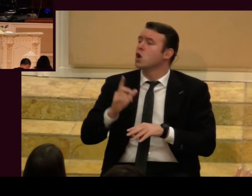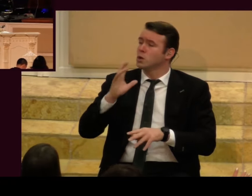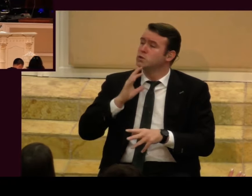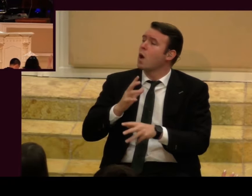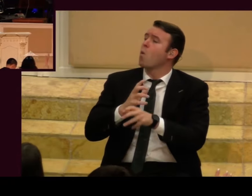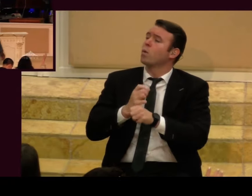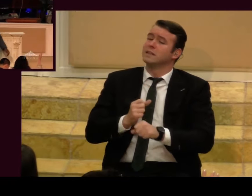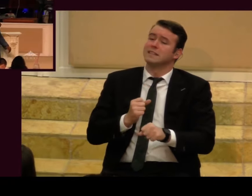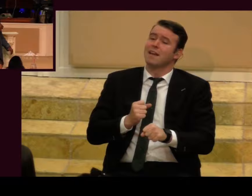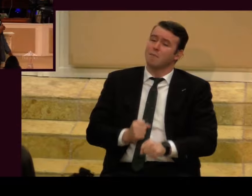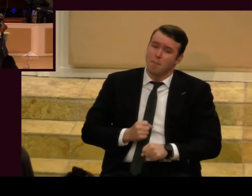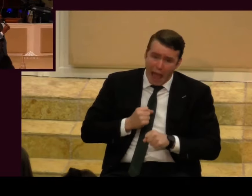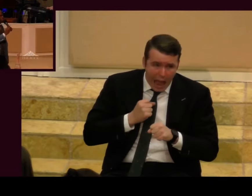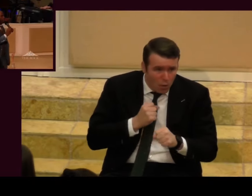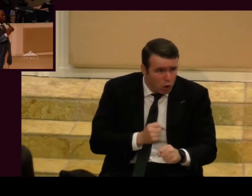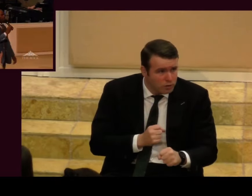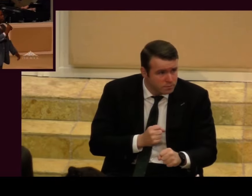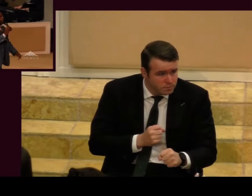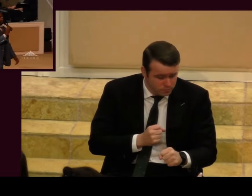You shall receive power